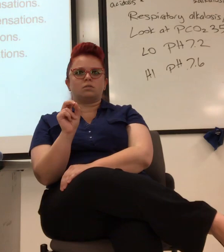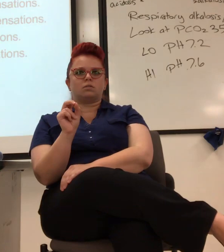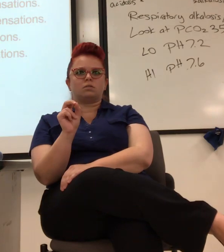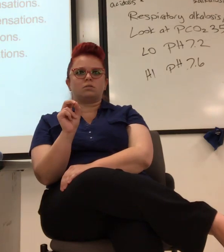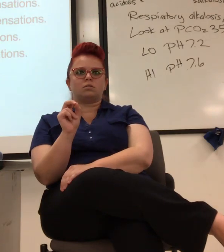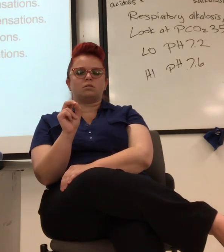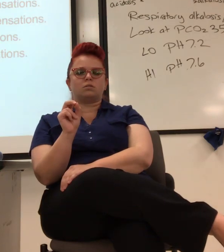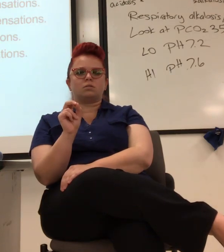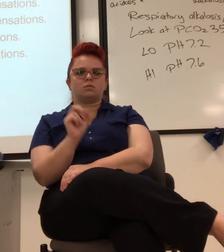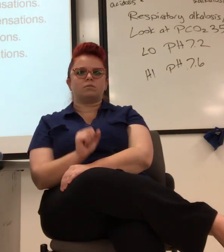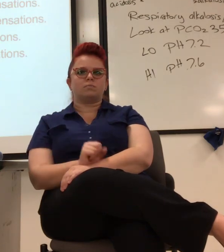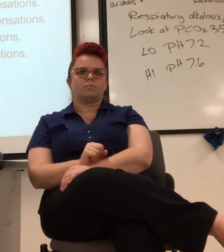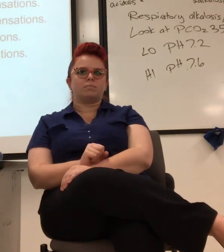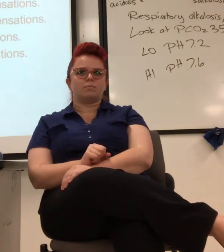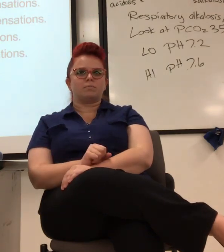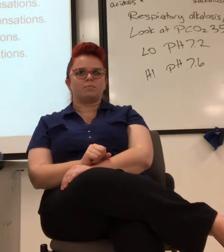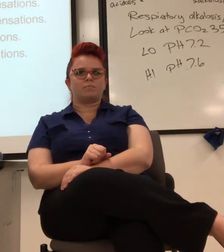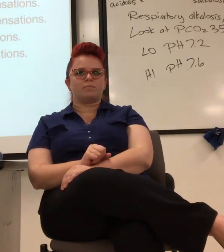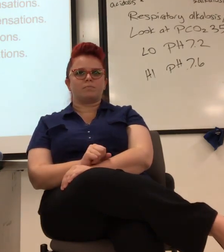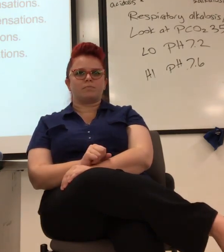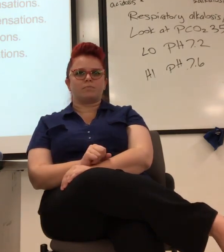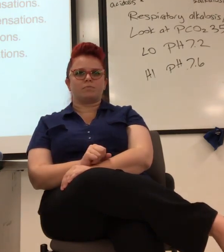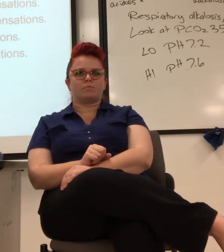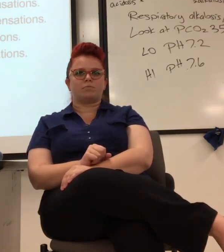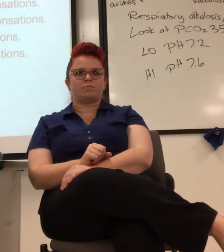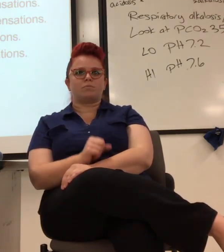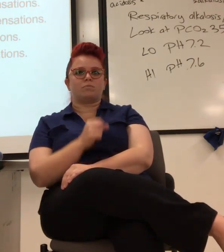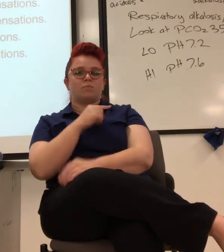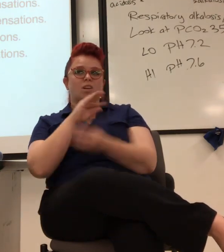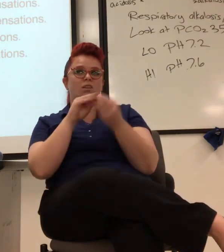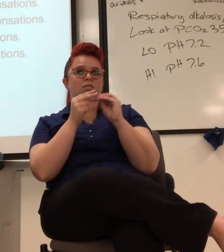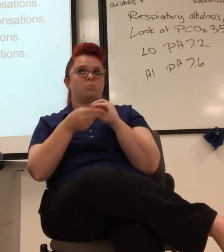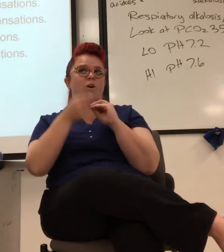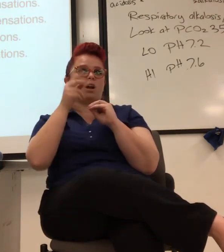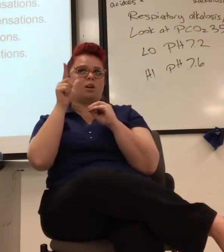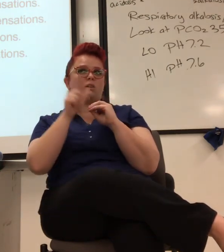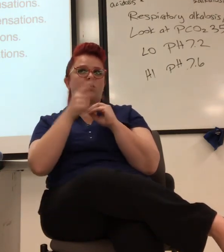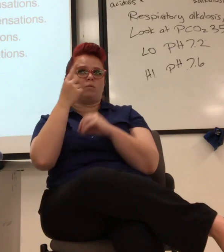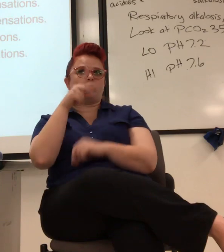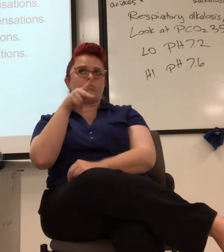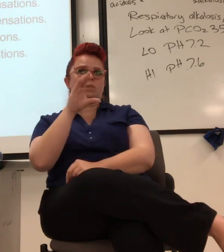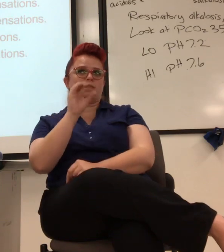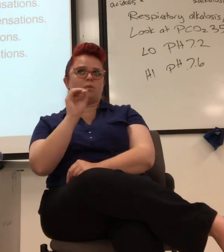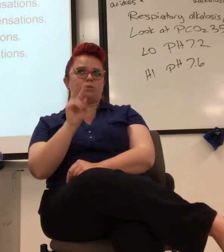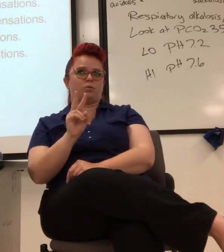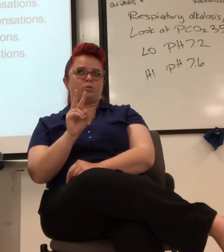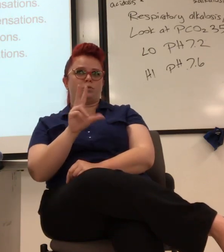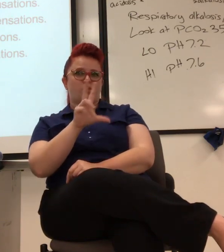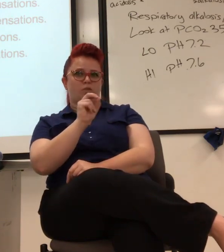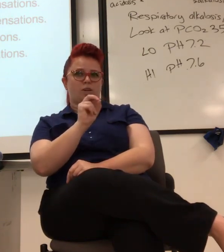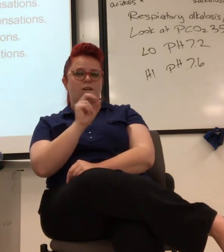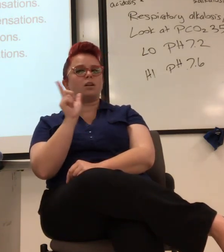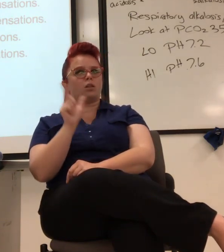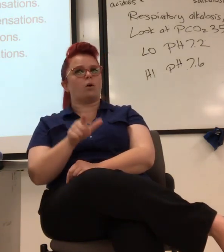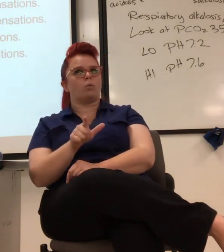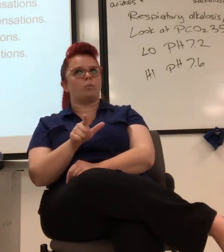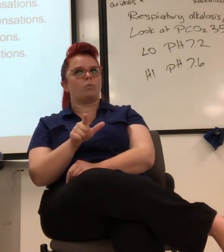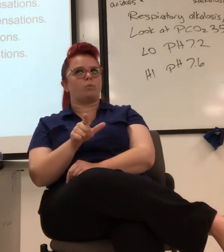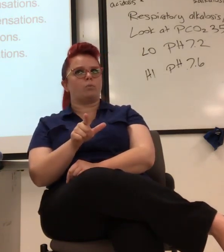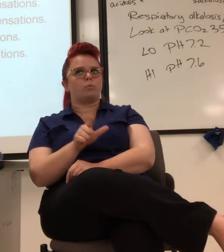That comes back. Look at that first. Is that value high or low? pH 7.6. It's high.